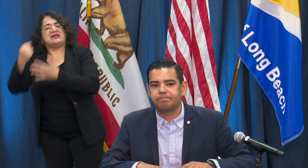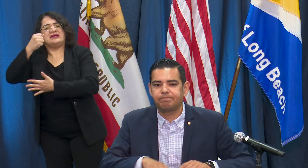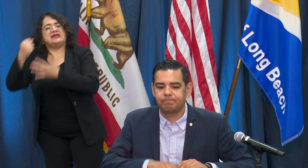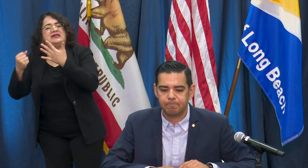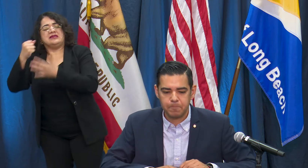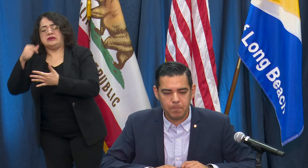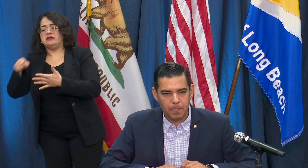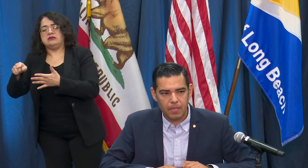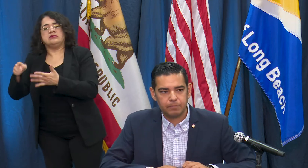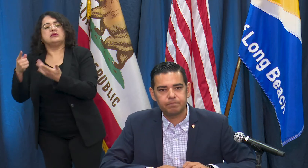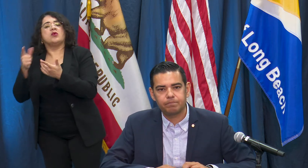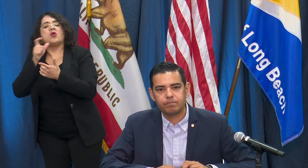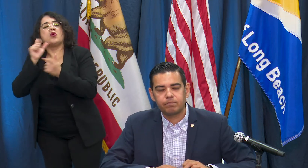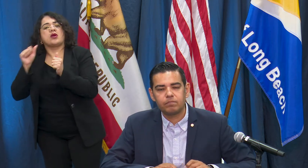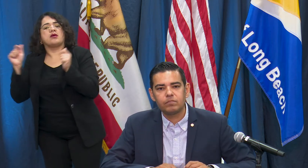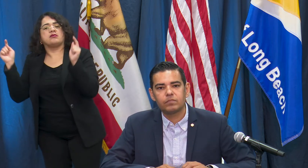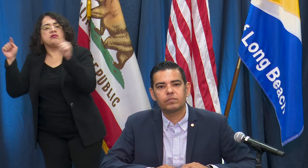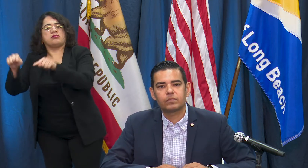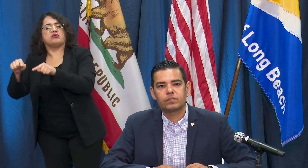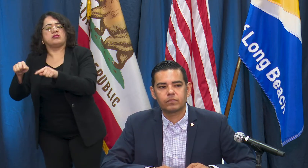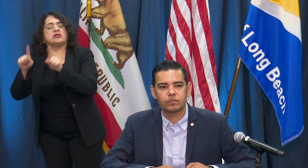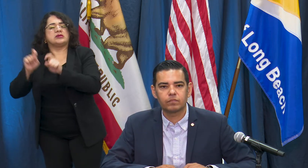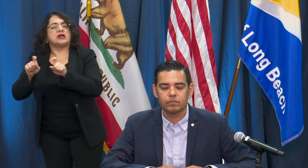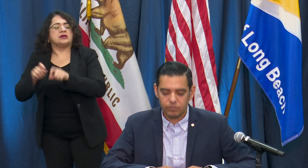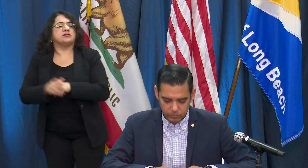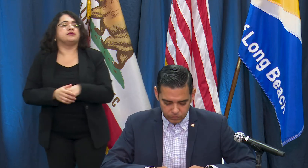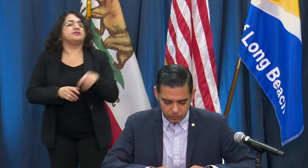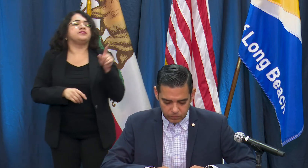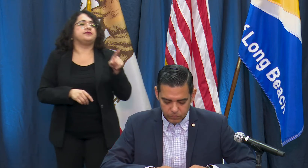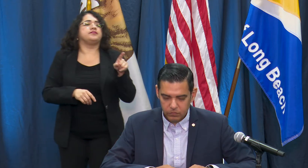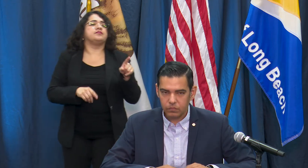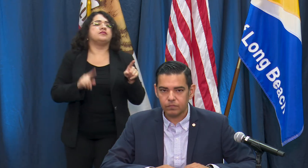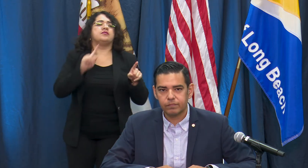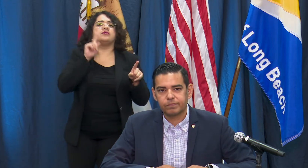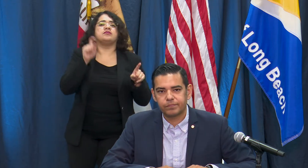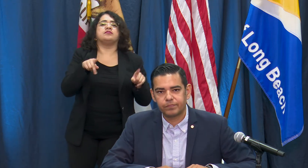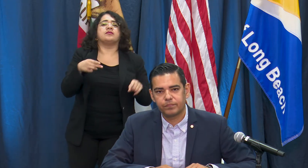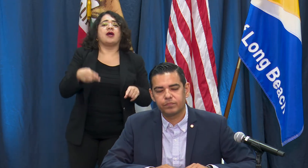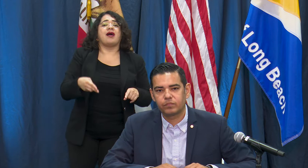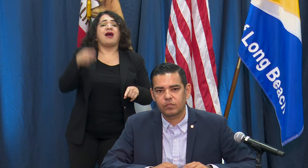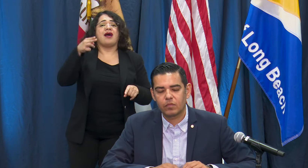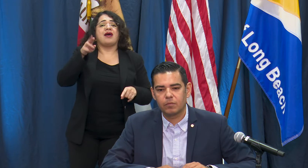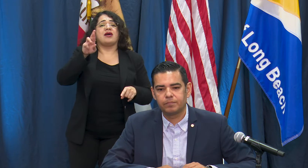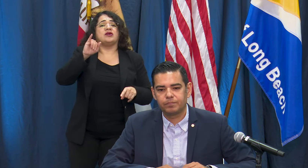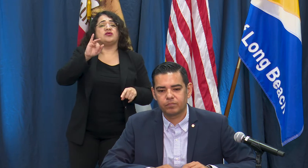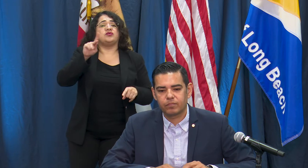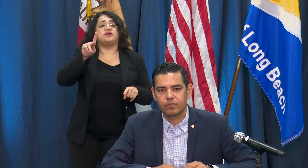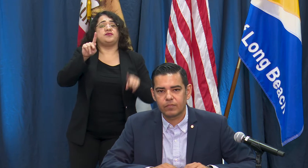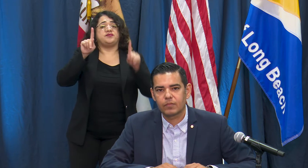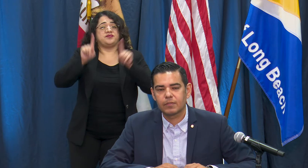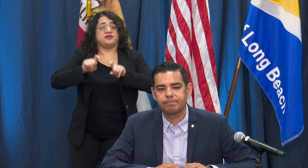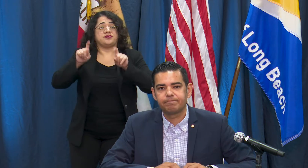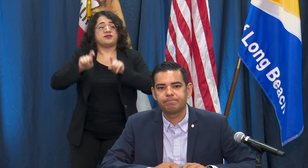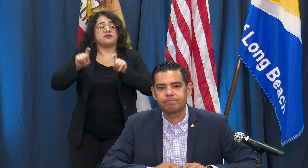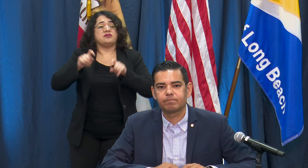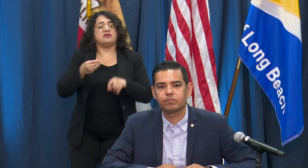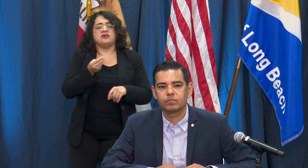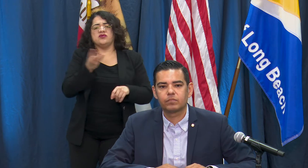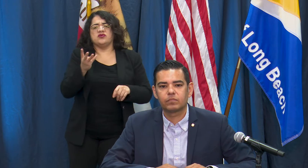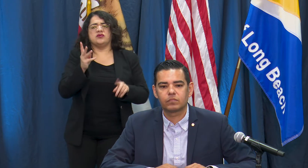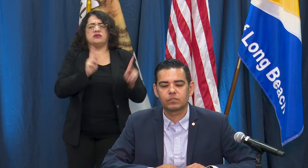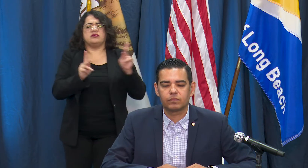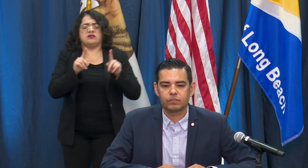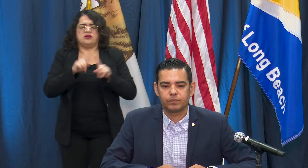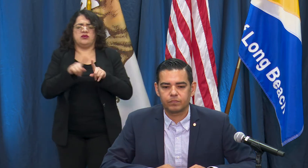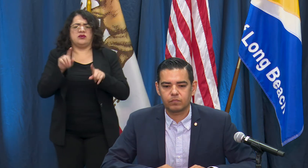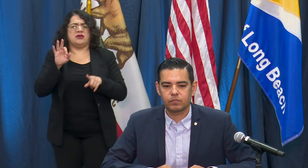days. Now that leads us to another question about the testing and the high-risk testing associated with that. There's a few individuals on Facebook